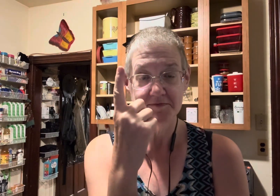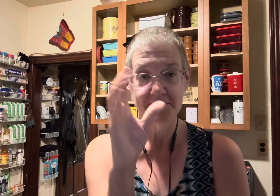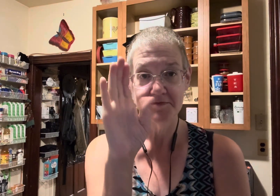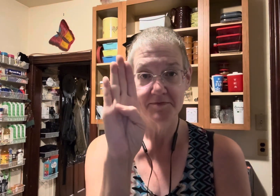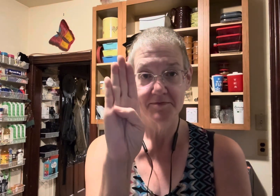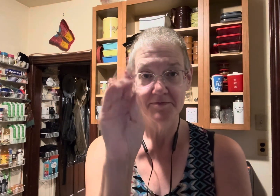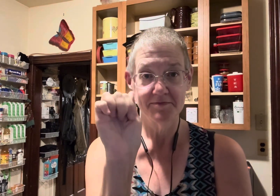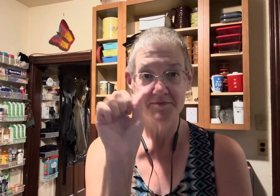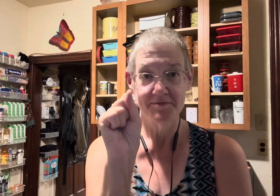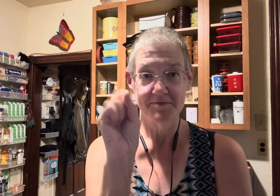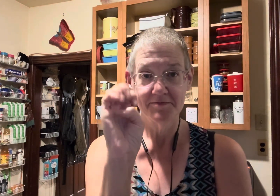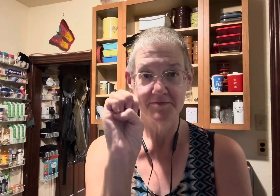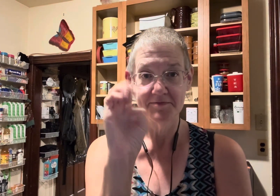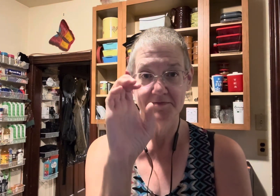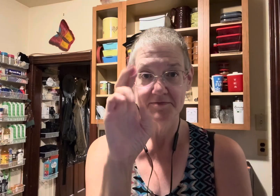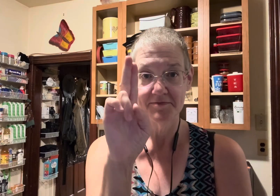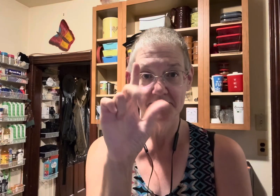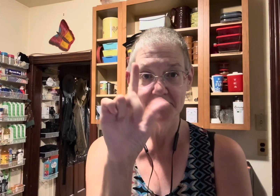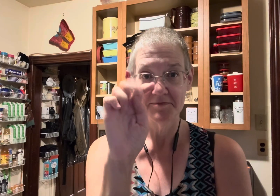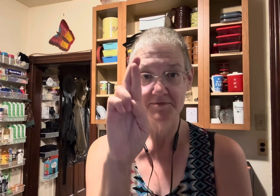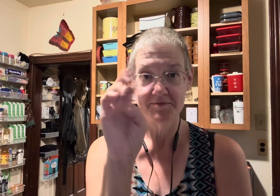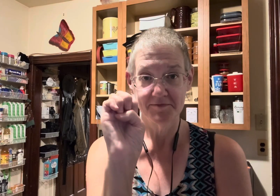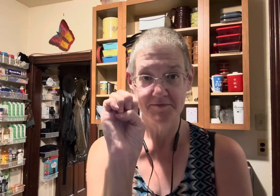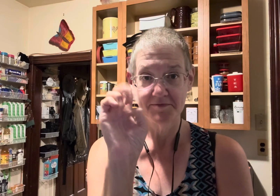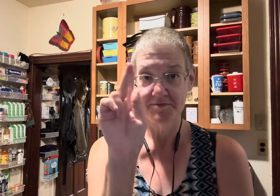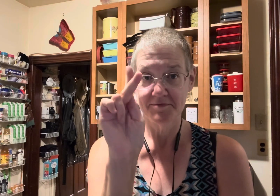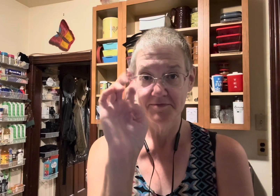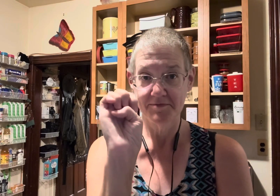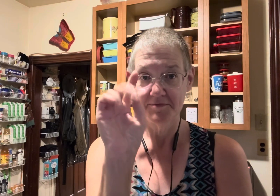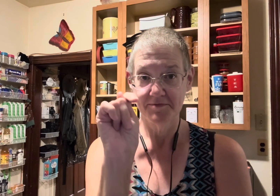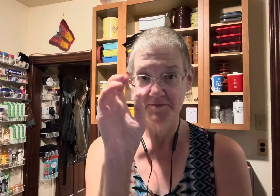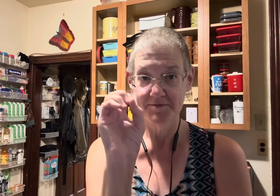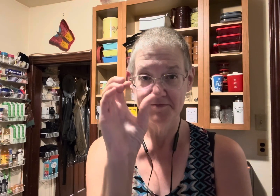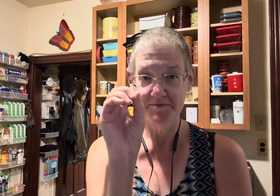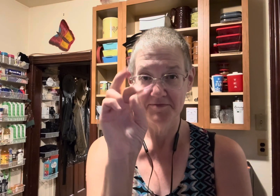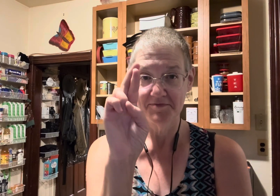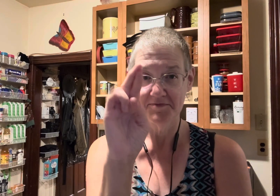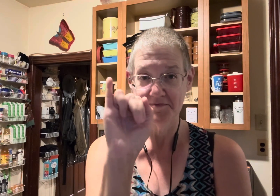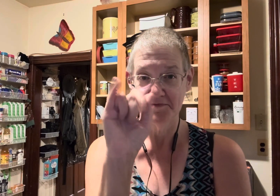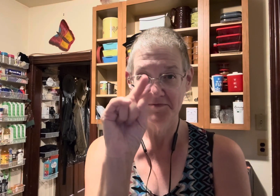1 slice of base culture original keto bread,